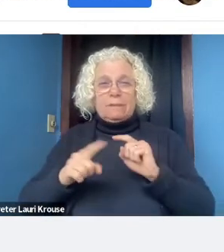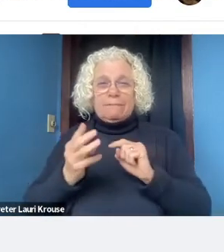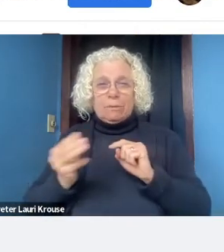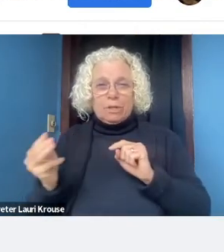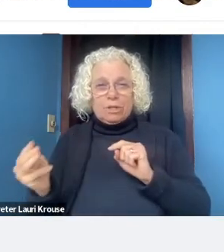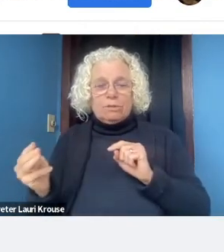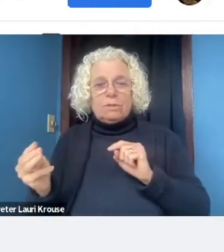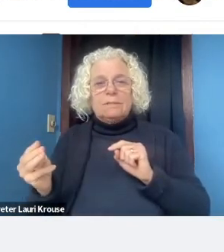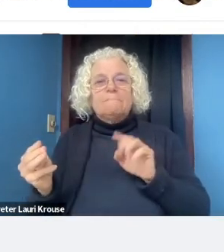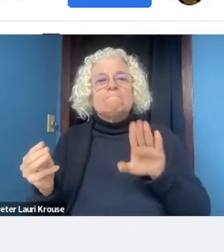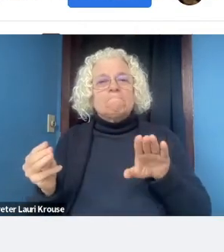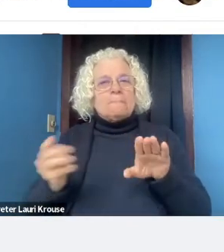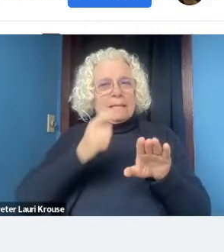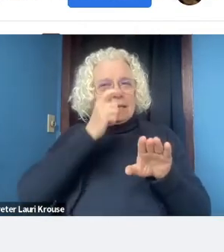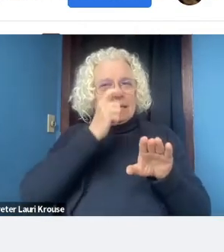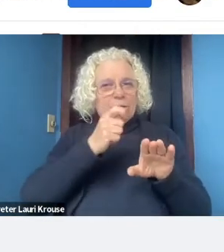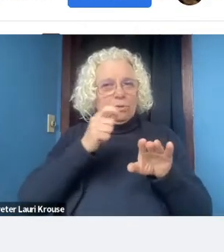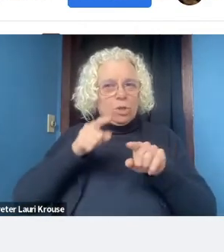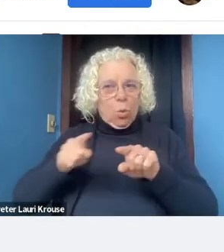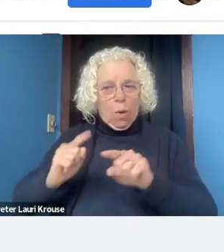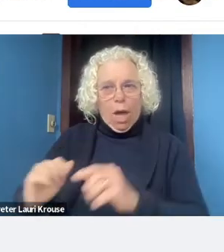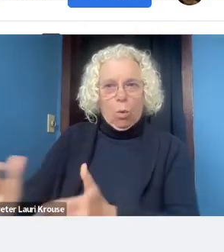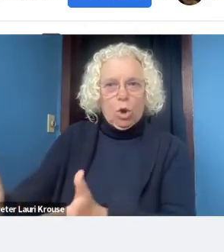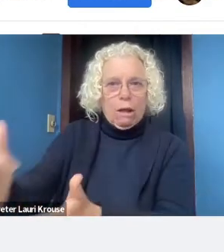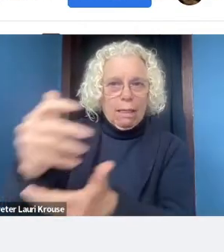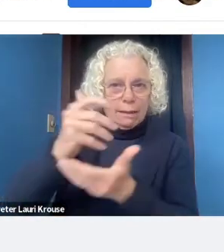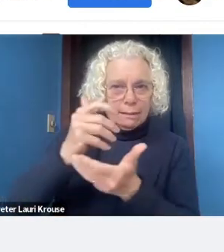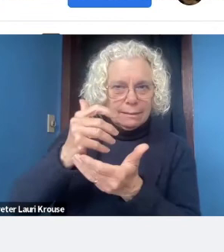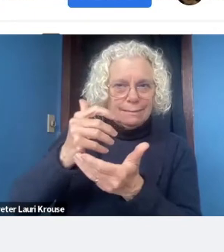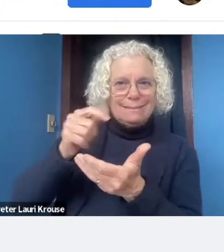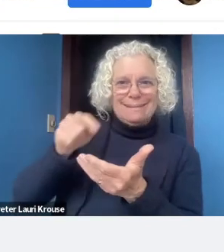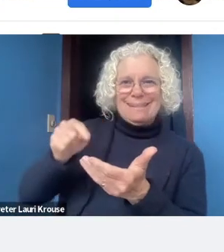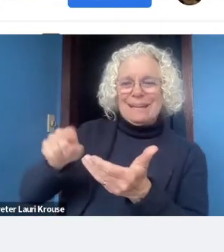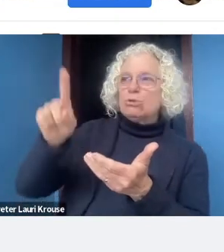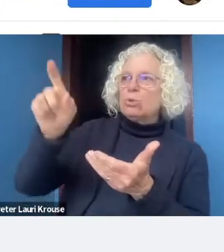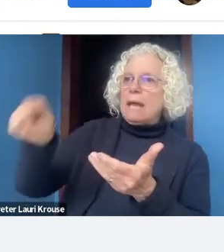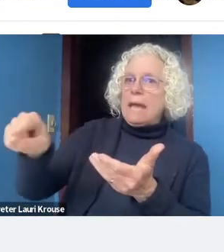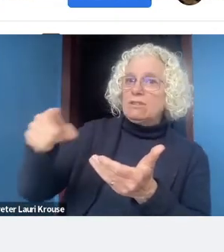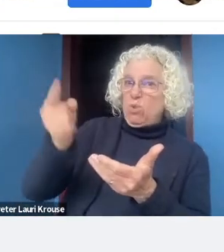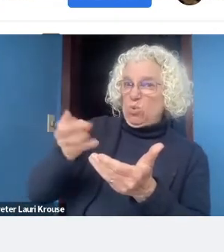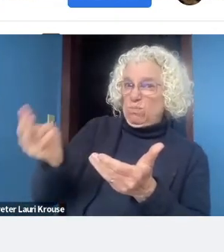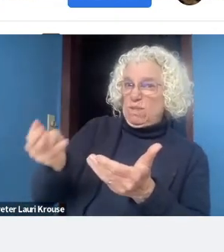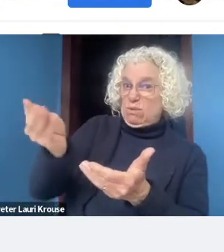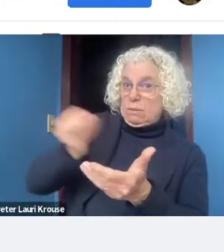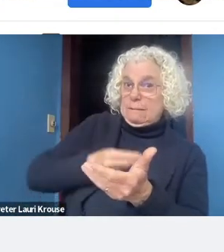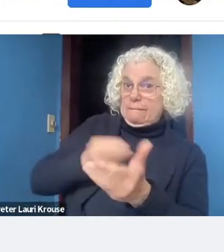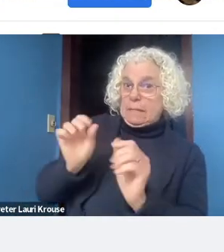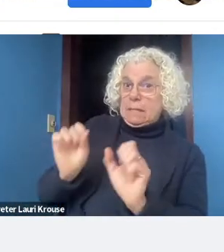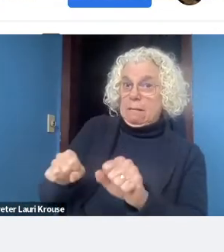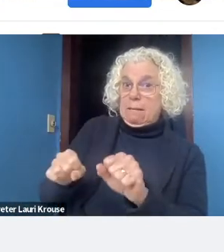collection process, both from like just asking someone for the materials and